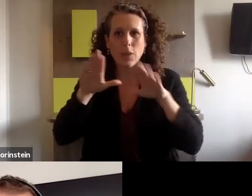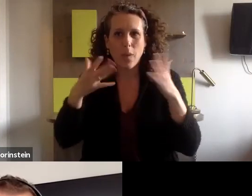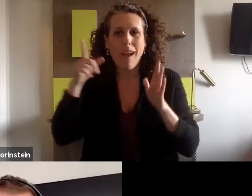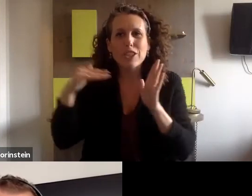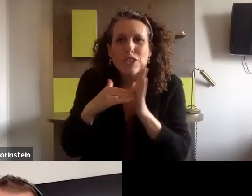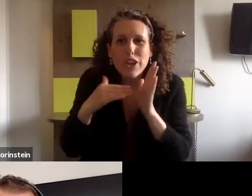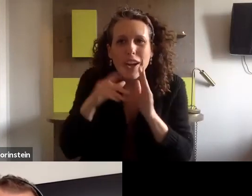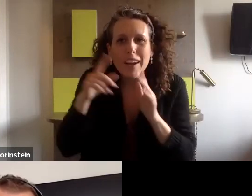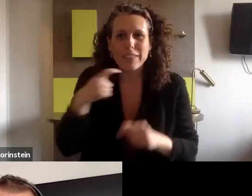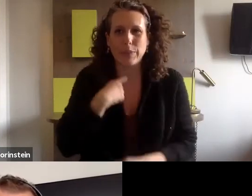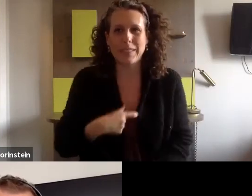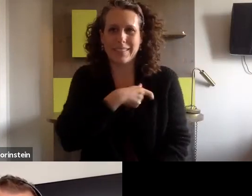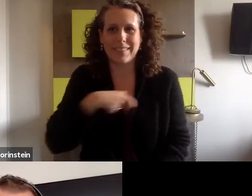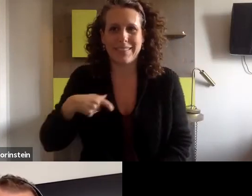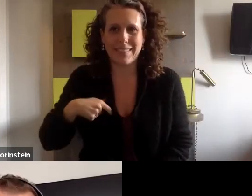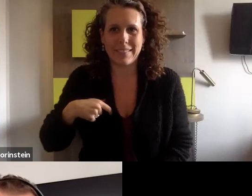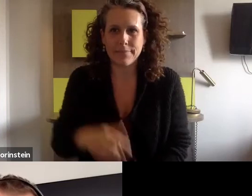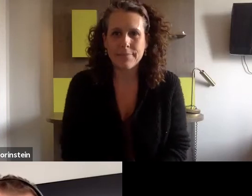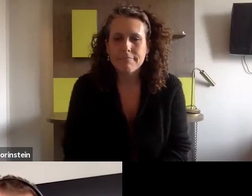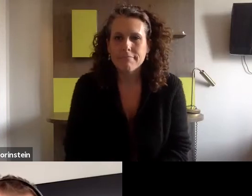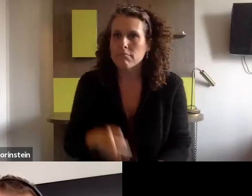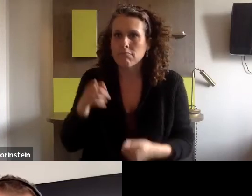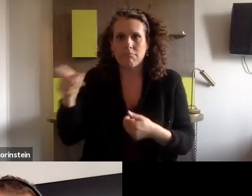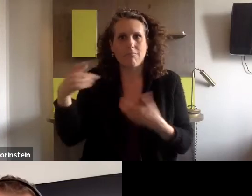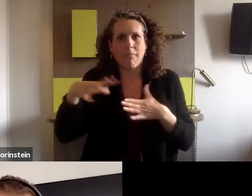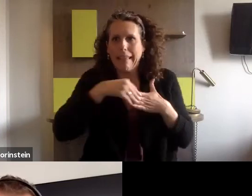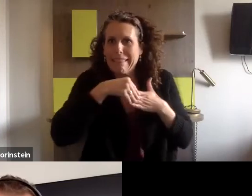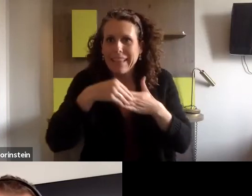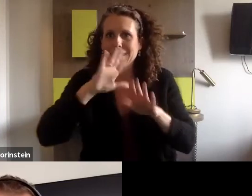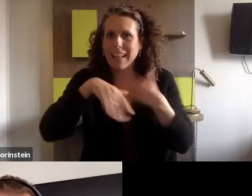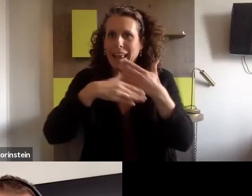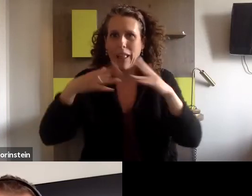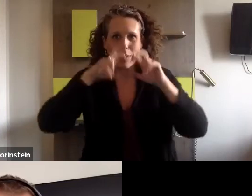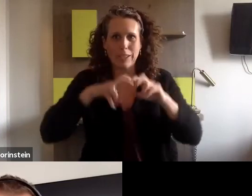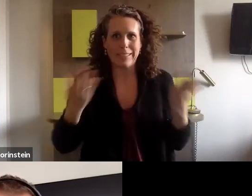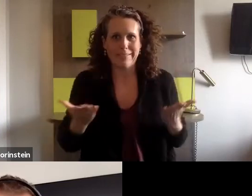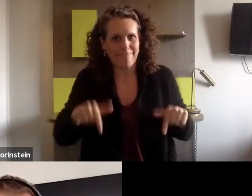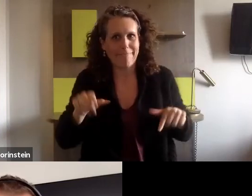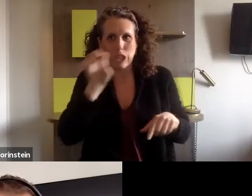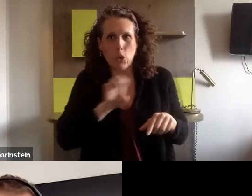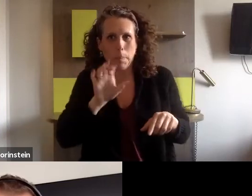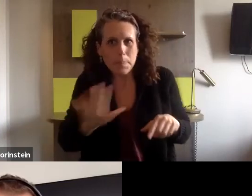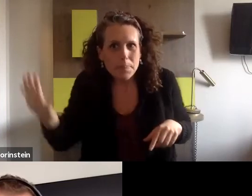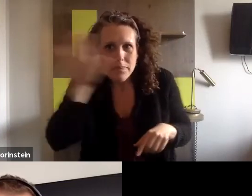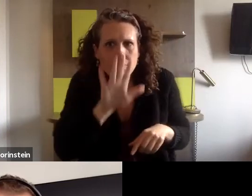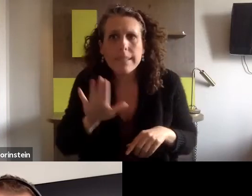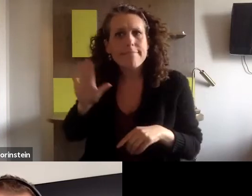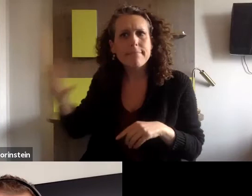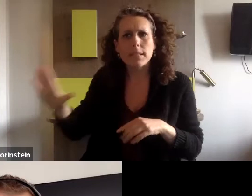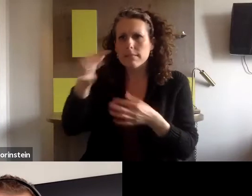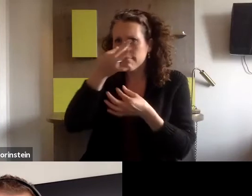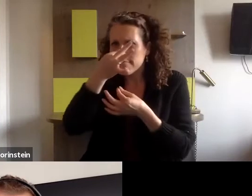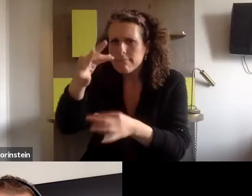Switzerland. He's a leading figure in sign language research in Europe, and he's especially interested in sign